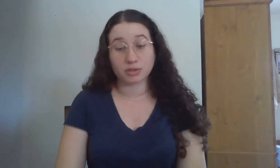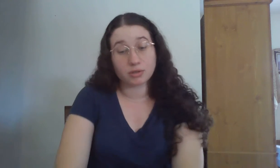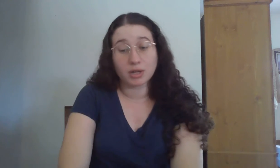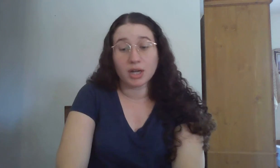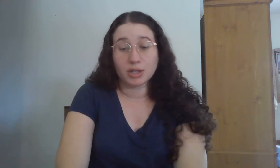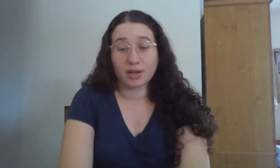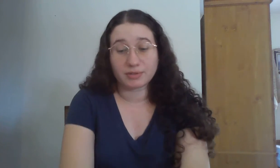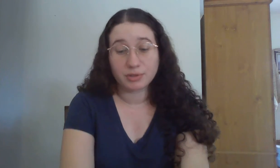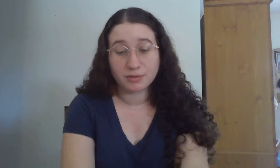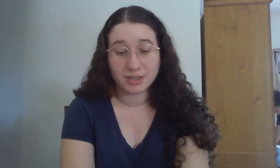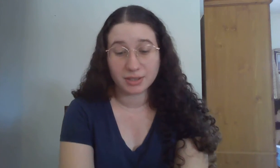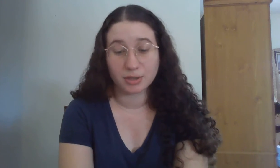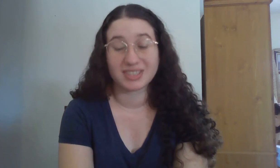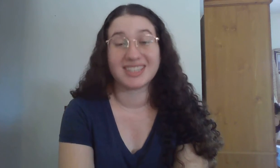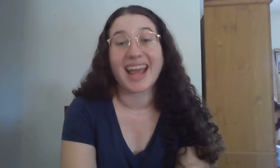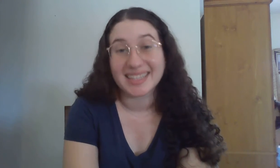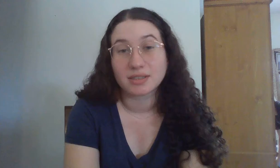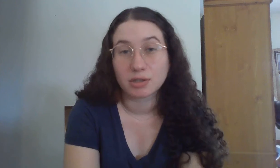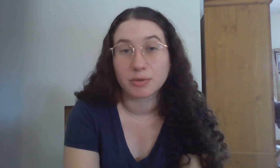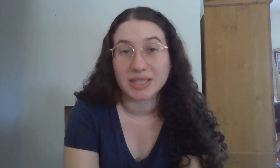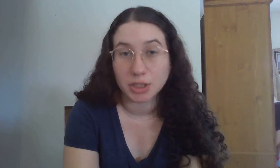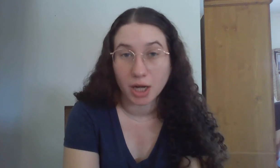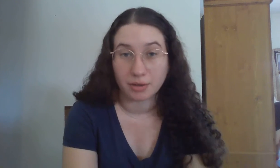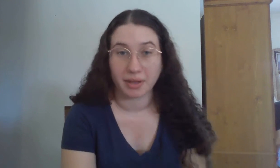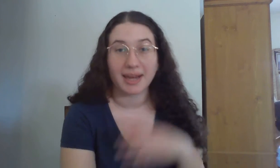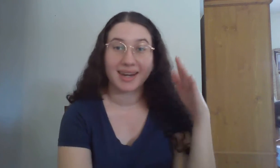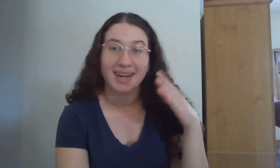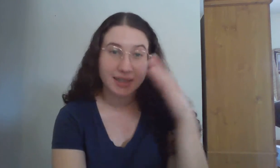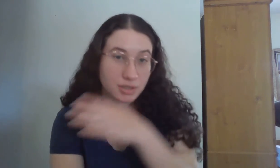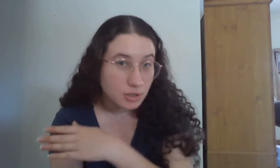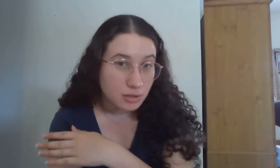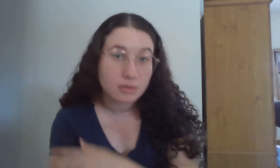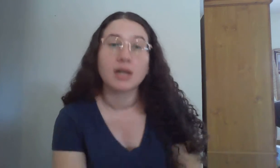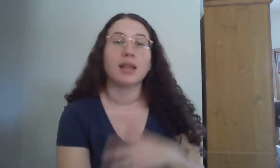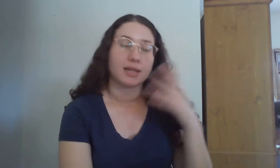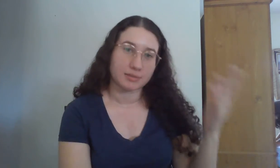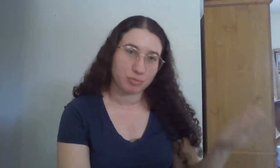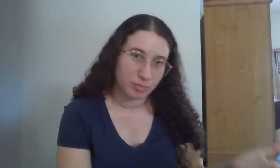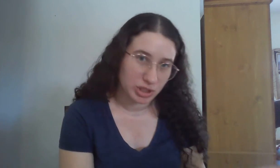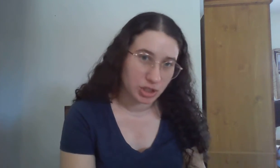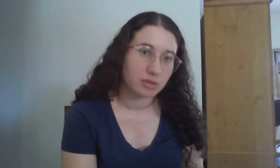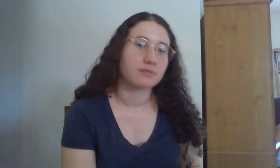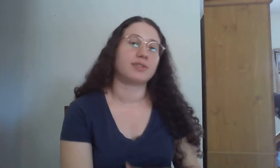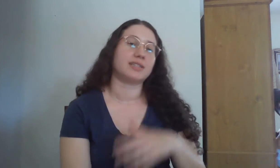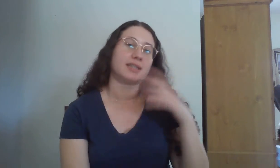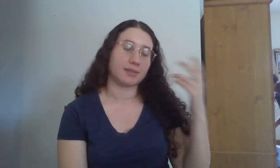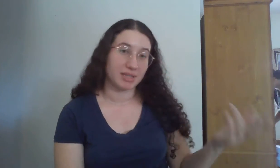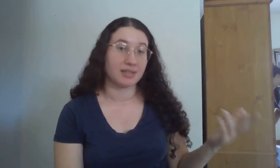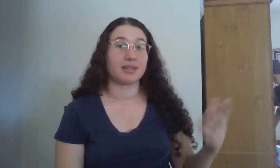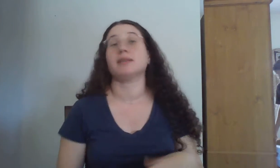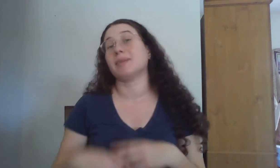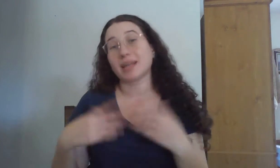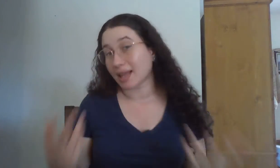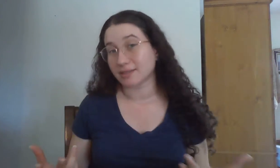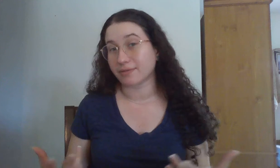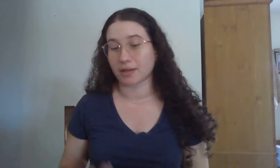So you have two vehicles next to each other. That next to, that's a prepositional phrase that can be indicated by classifiers.